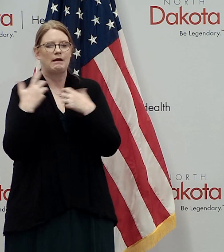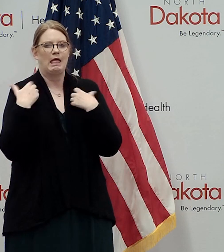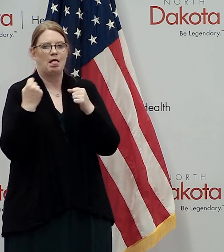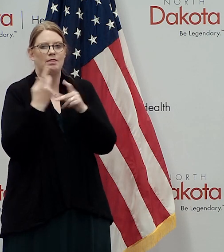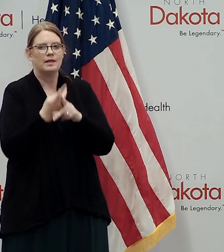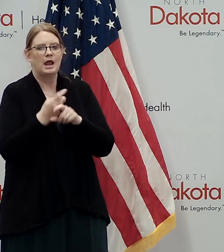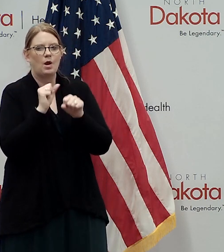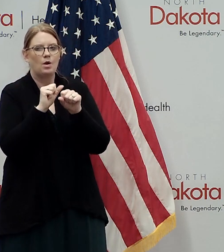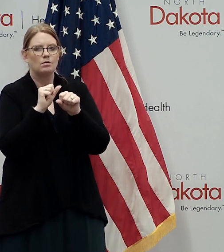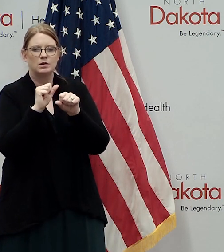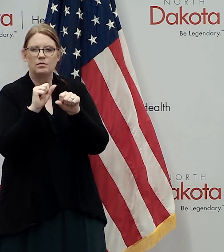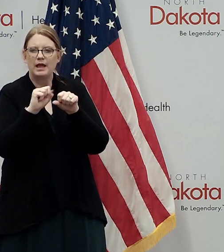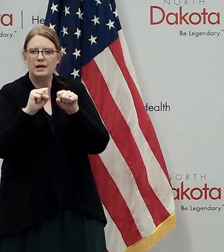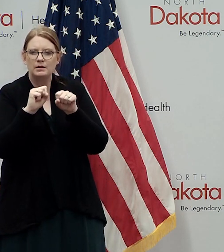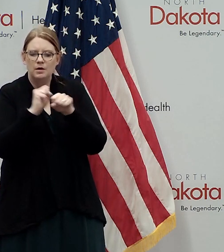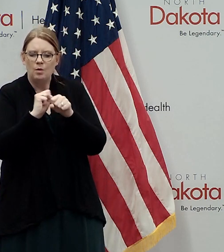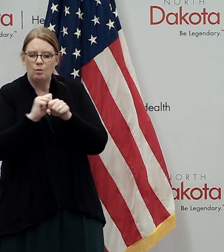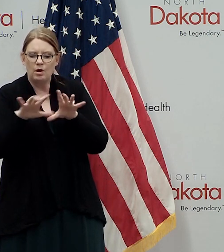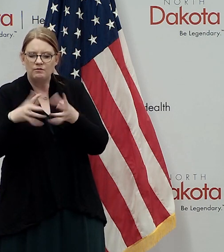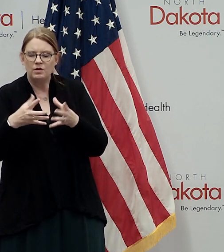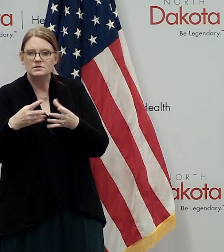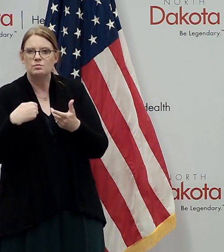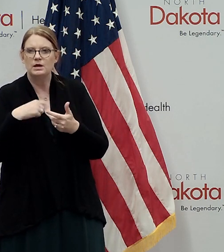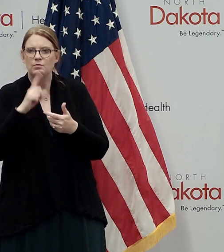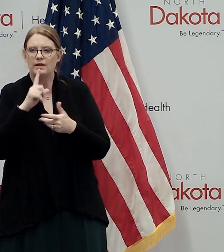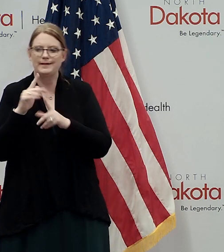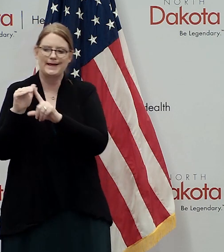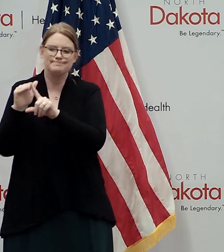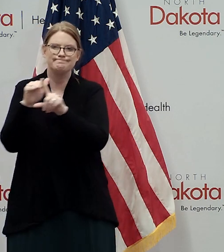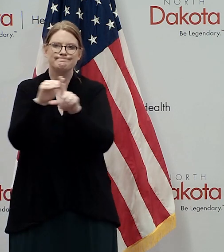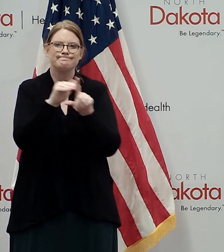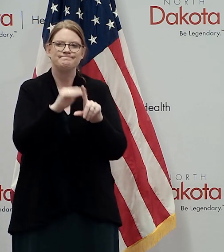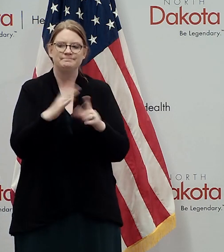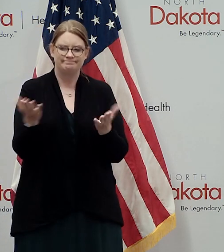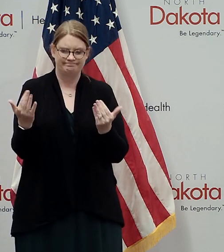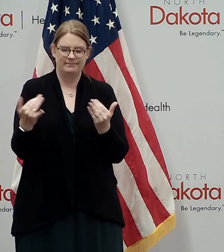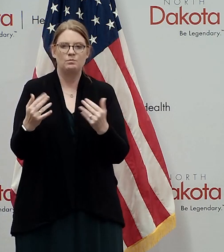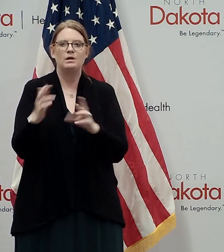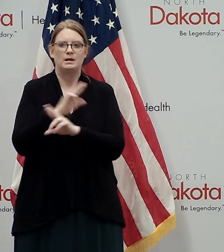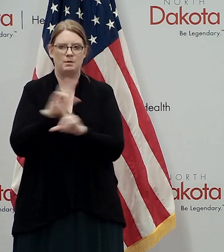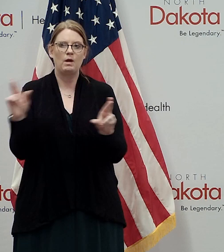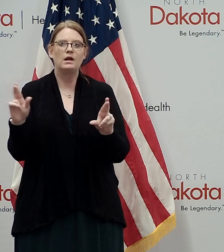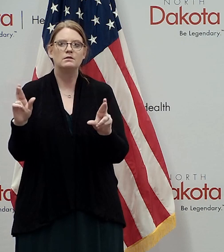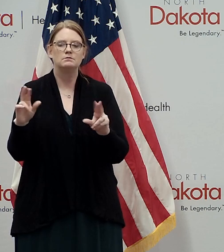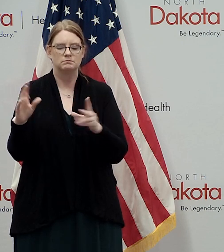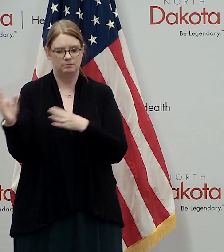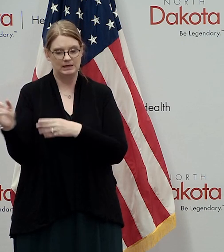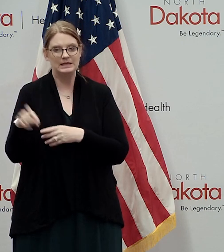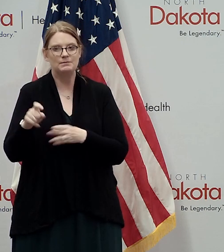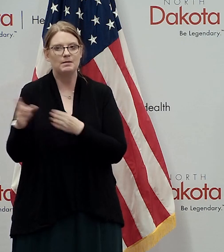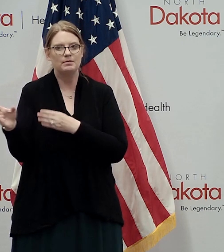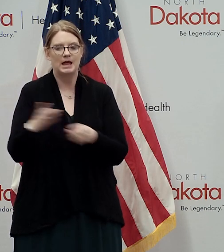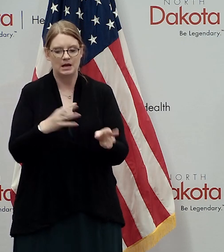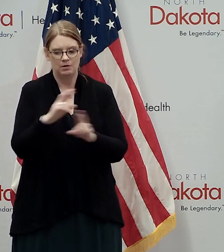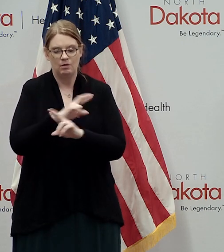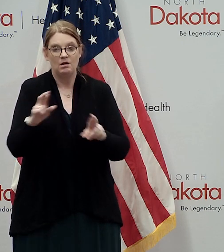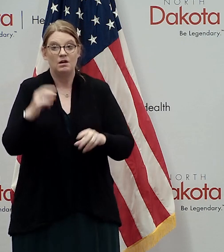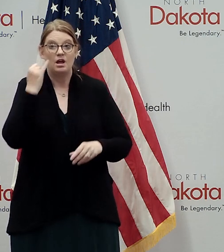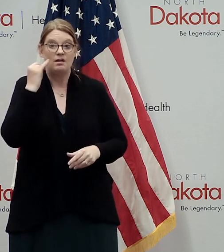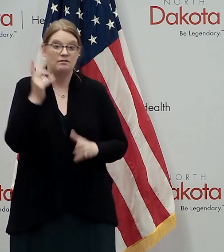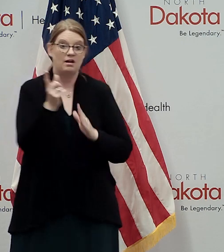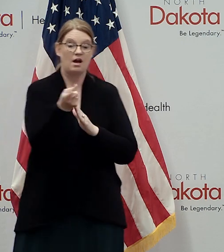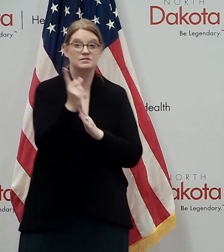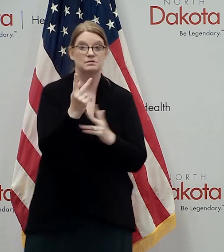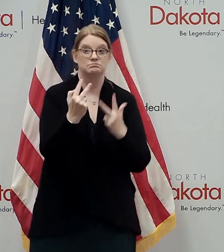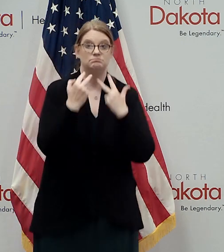part of a meeting yesterday, we've reactivated that group to make sure that we're planning ahead in case we do find that we need additional healthcare